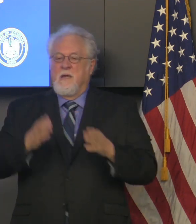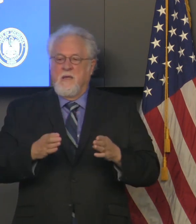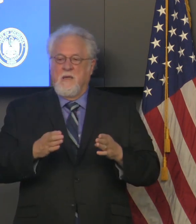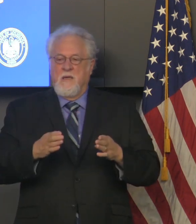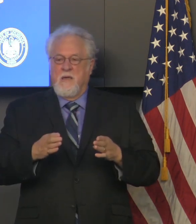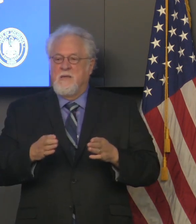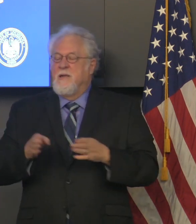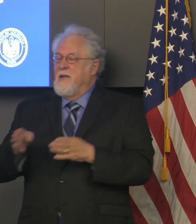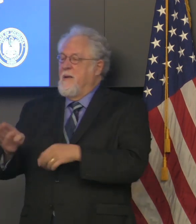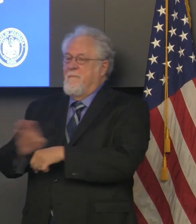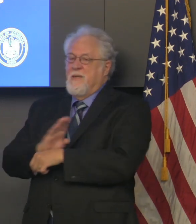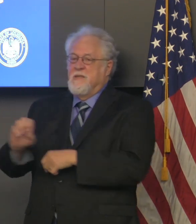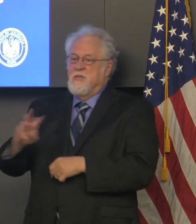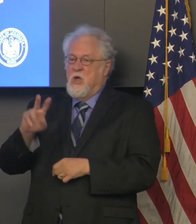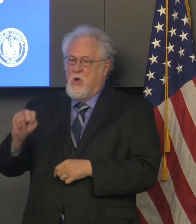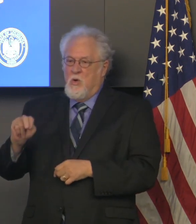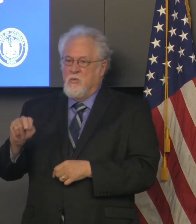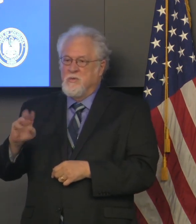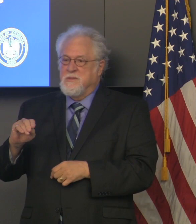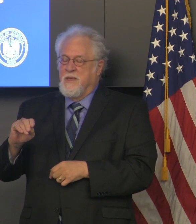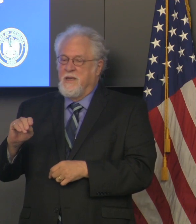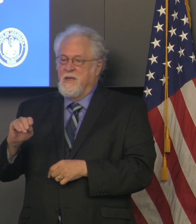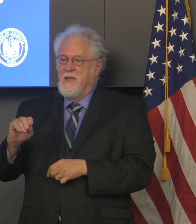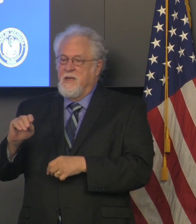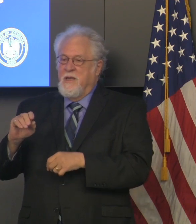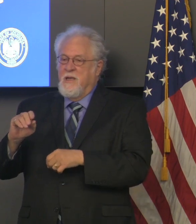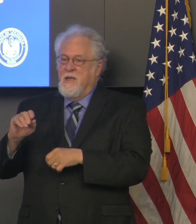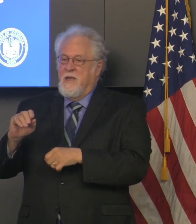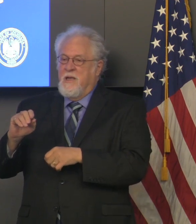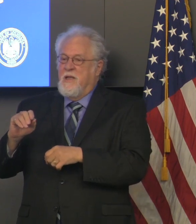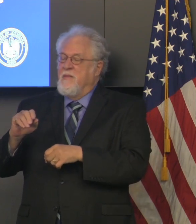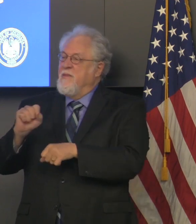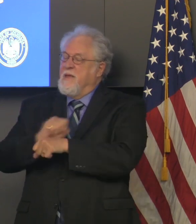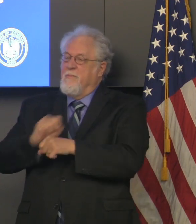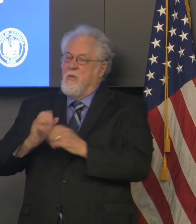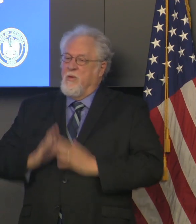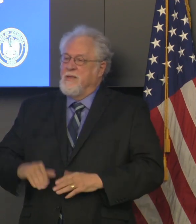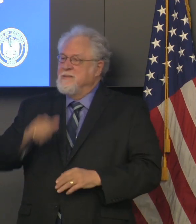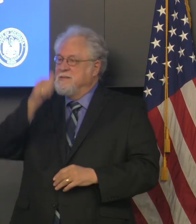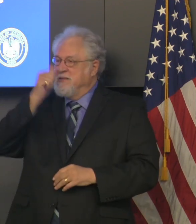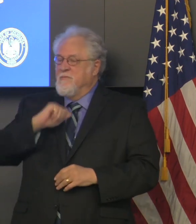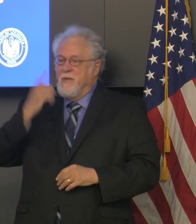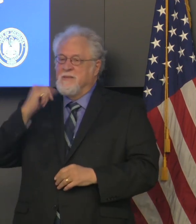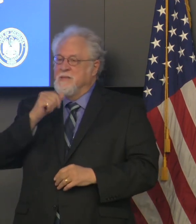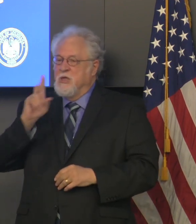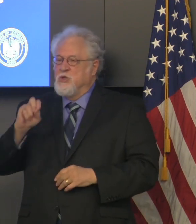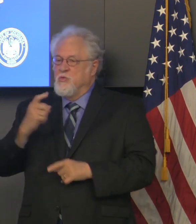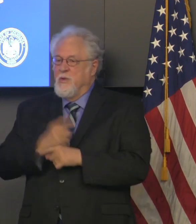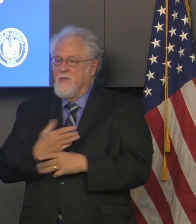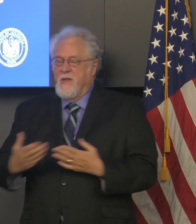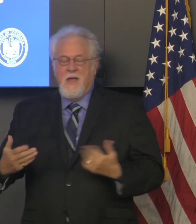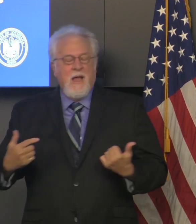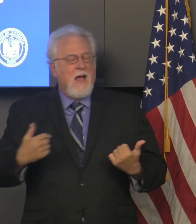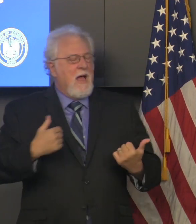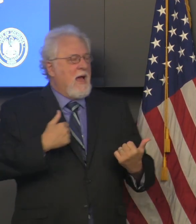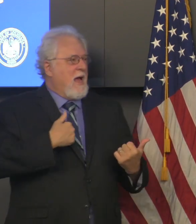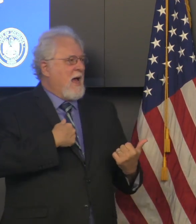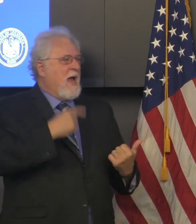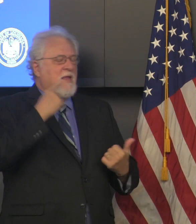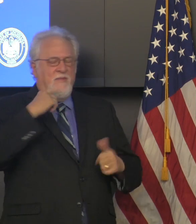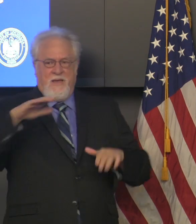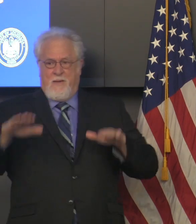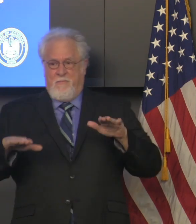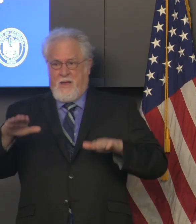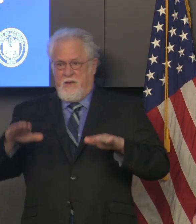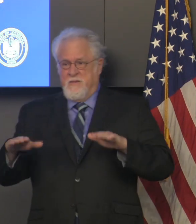these are business owners and perhaps employees who are suffering because they didn't do the right thing? Well, I mean, I think the balance